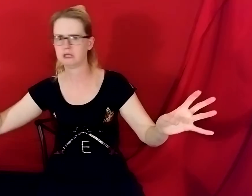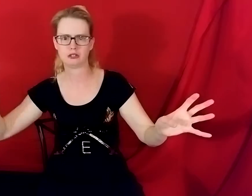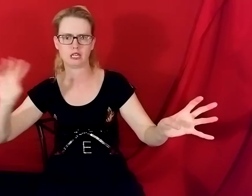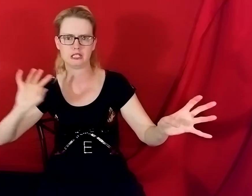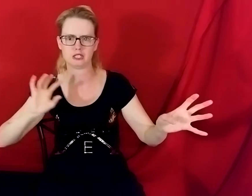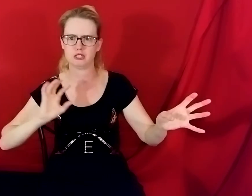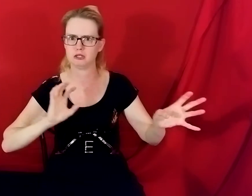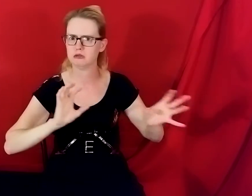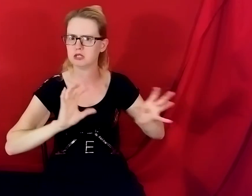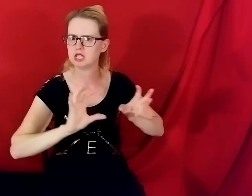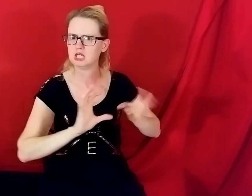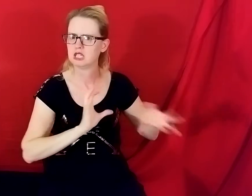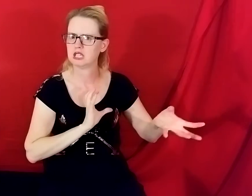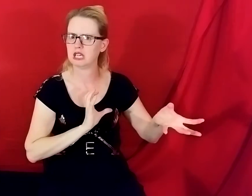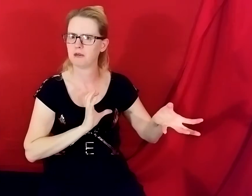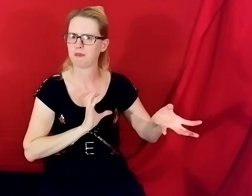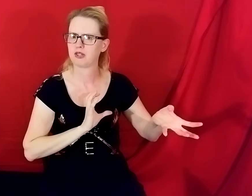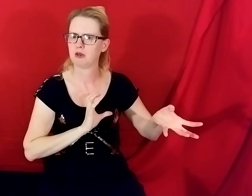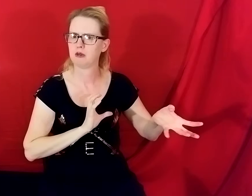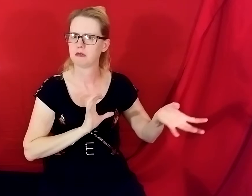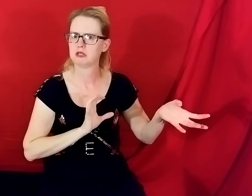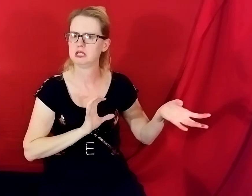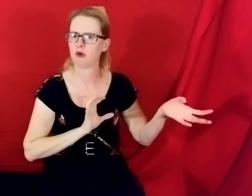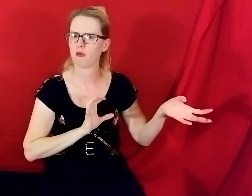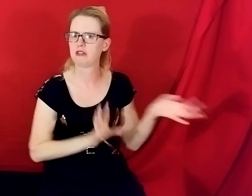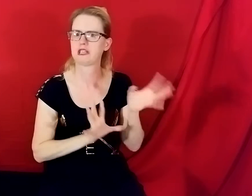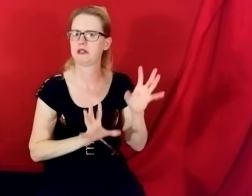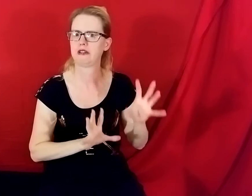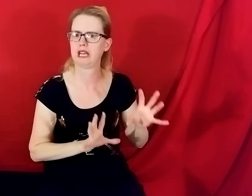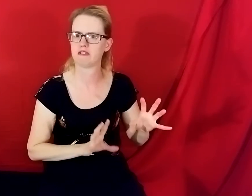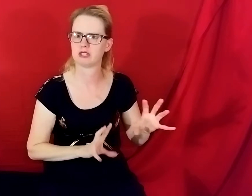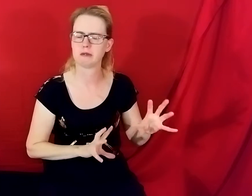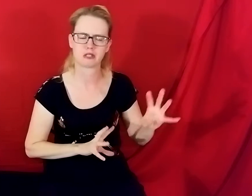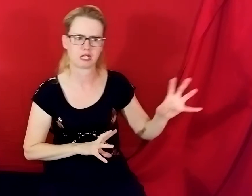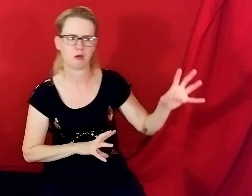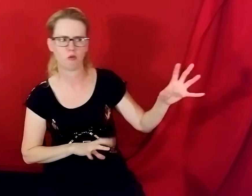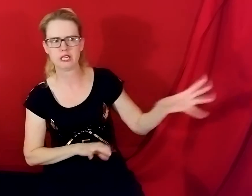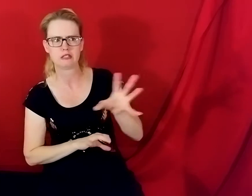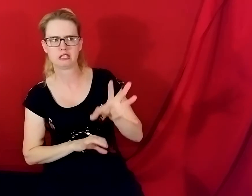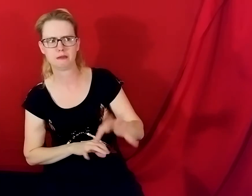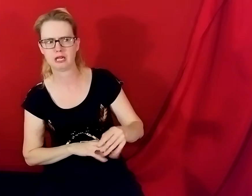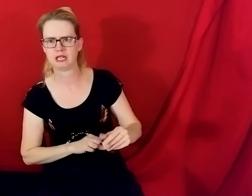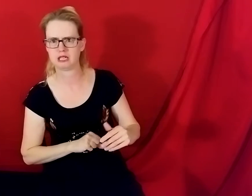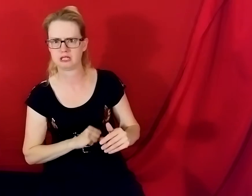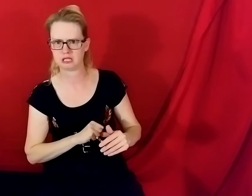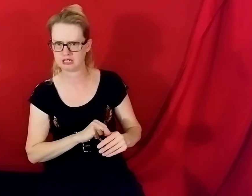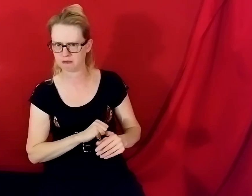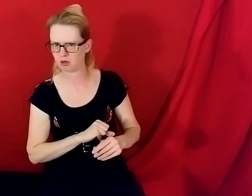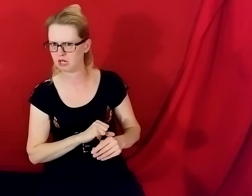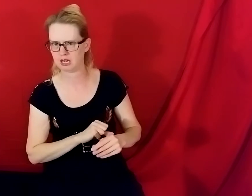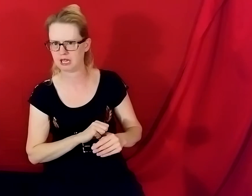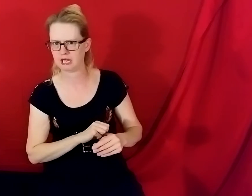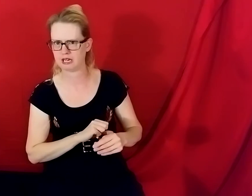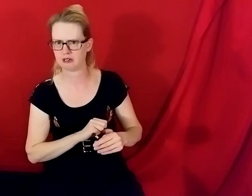trying to you know you know rescue the day where someone's going to come right at them and uh uh and they're